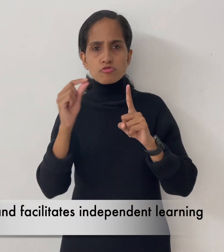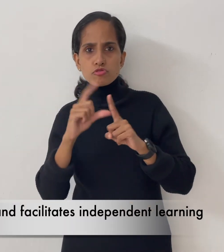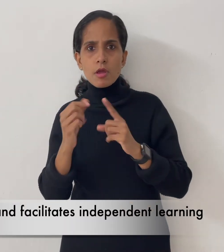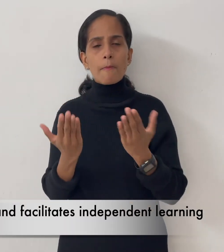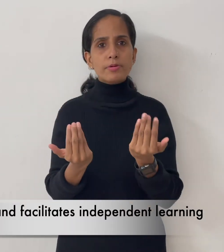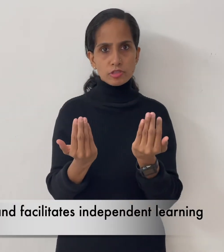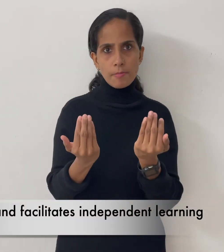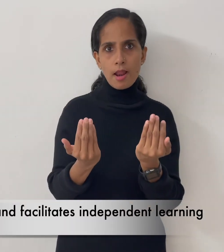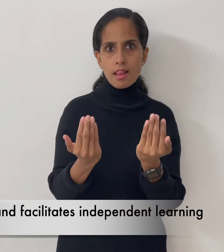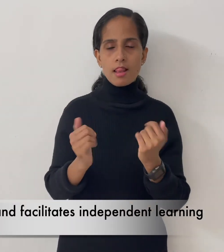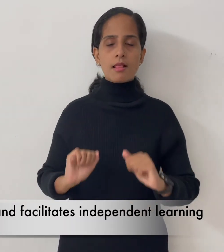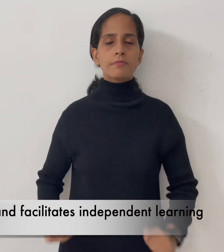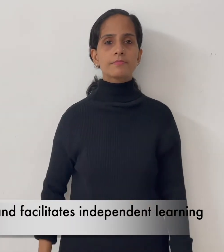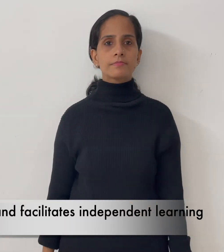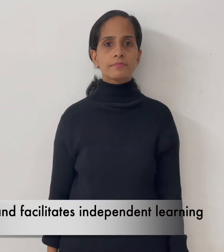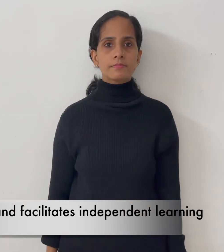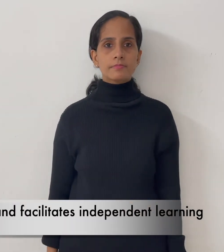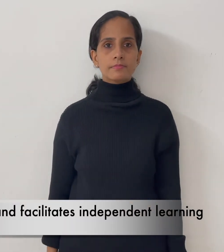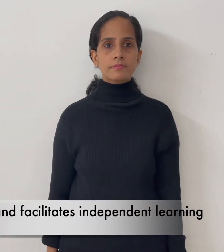and facilitates independent learning.